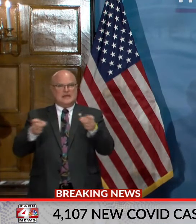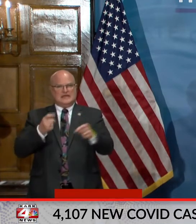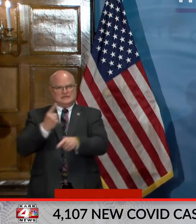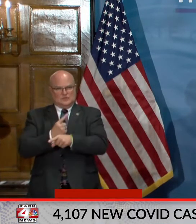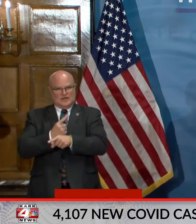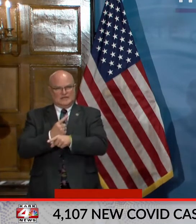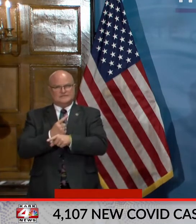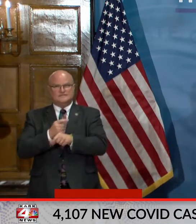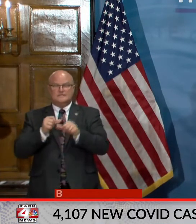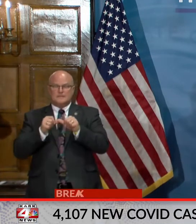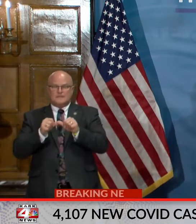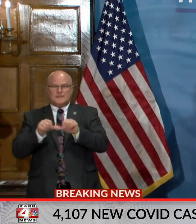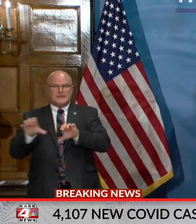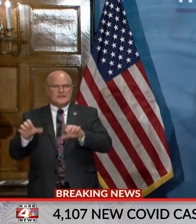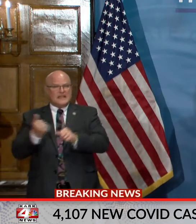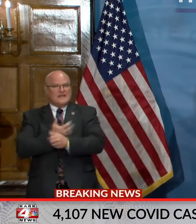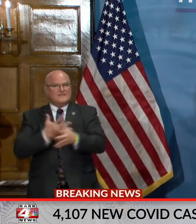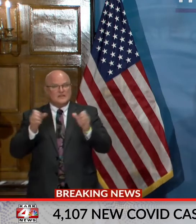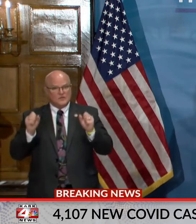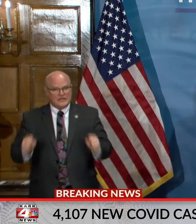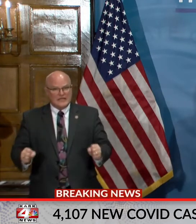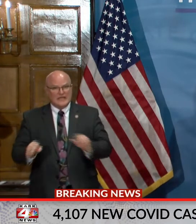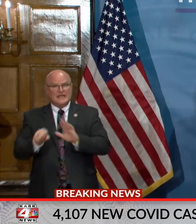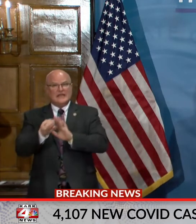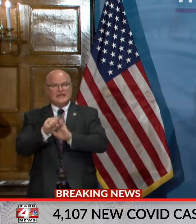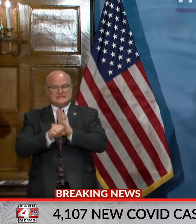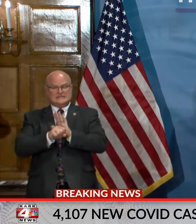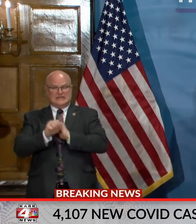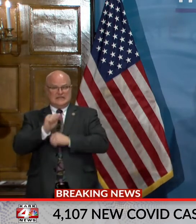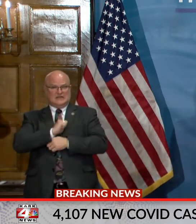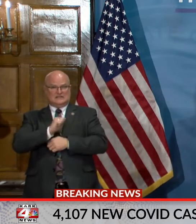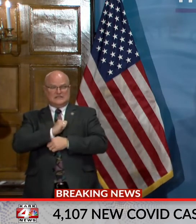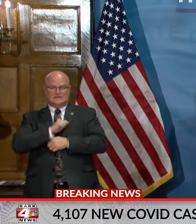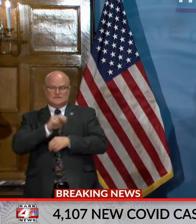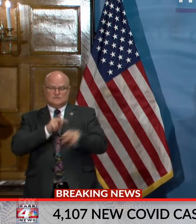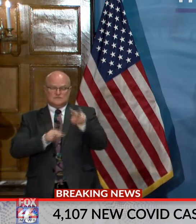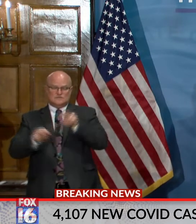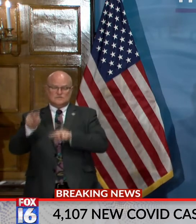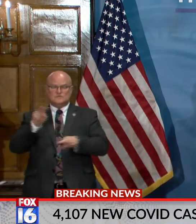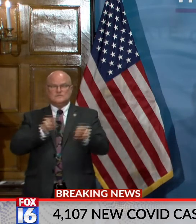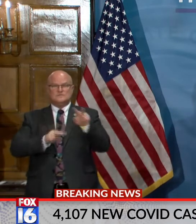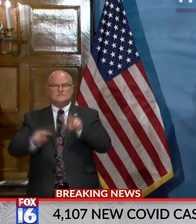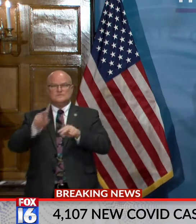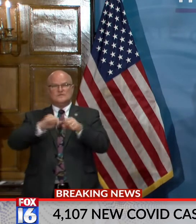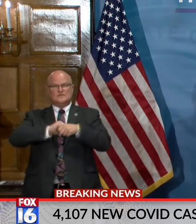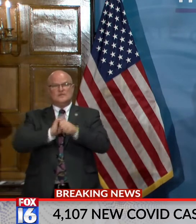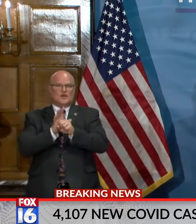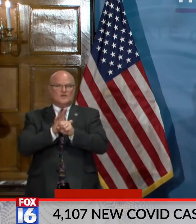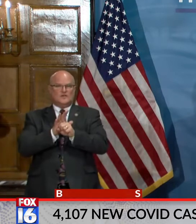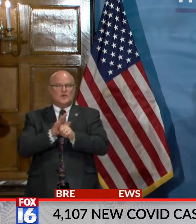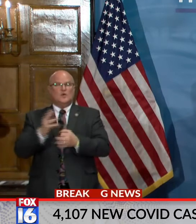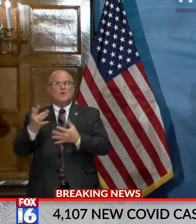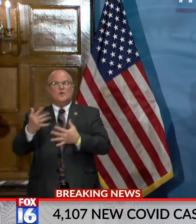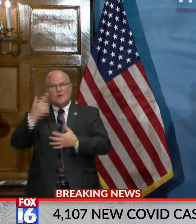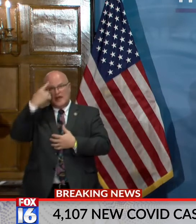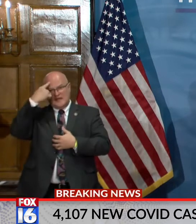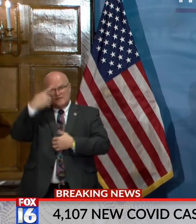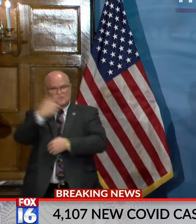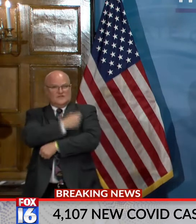we need to continue to do everything that we can as a state to mitigate the consequences of COVID-19 while we wait for the effects